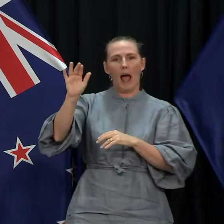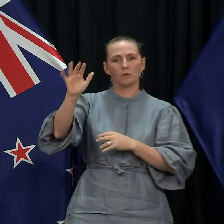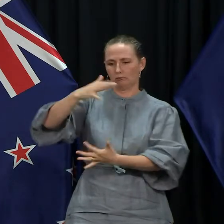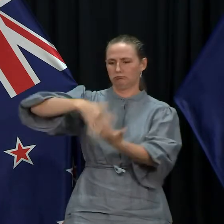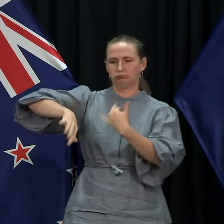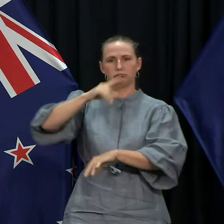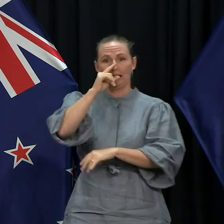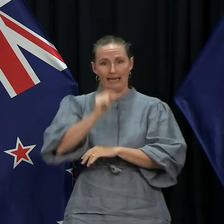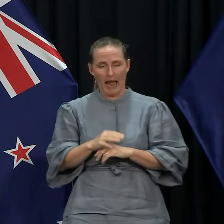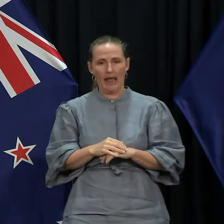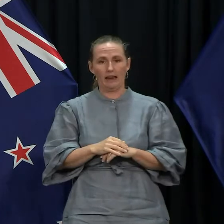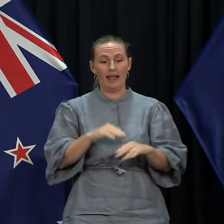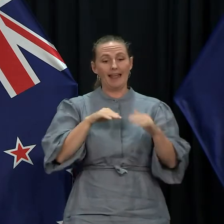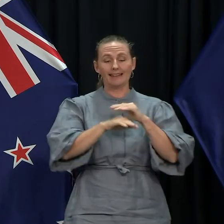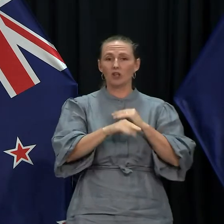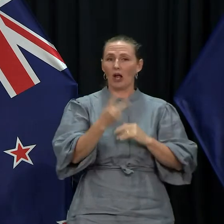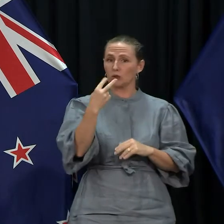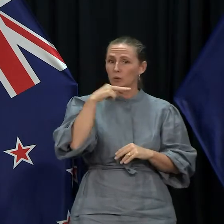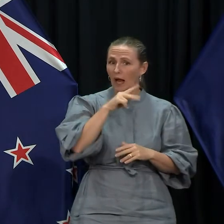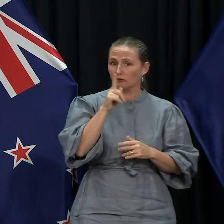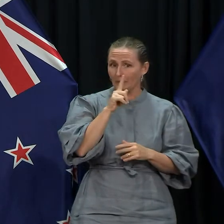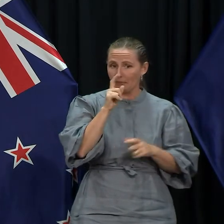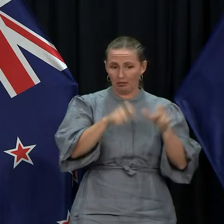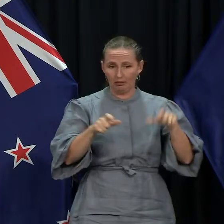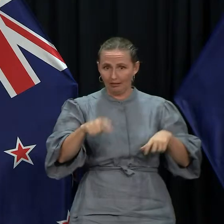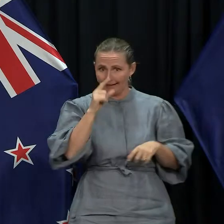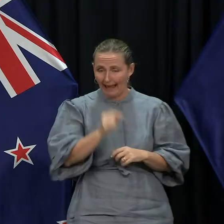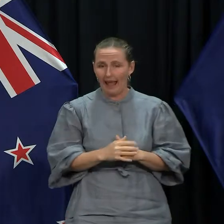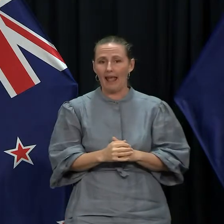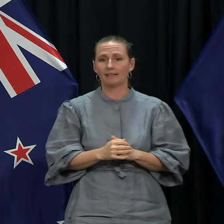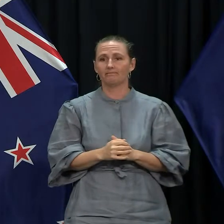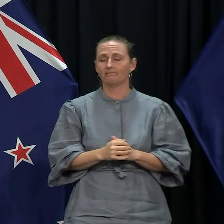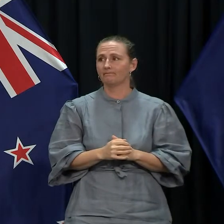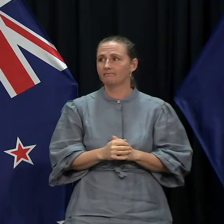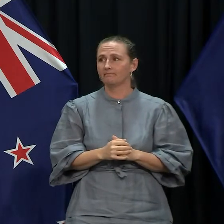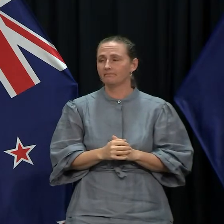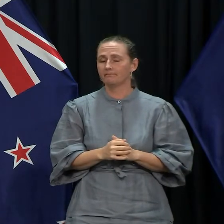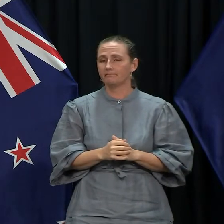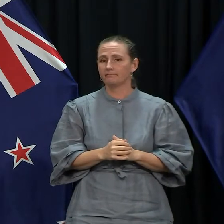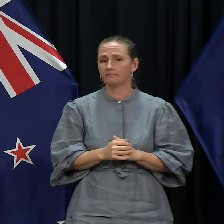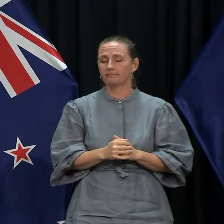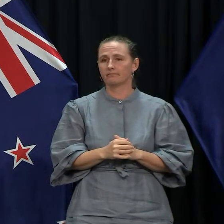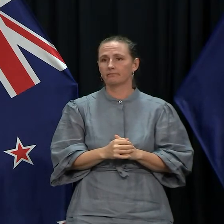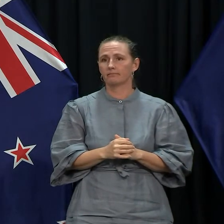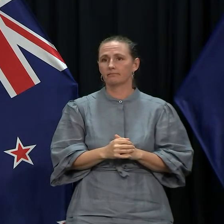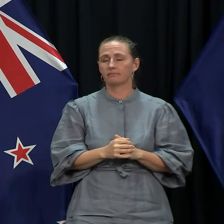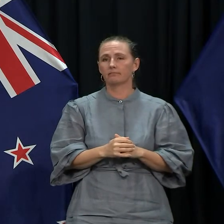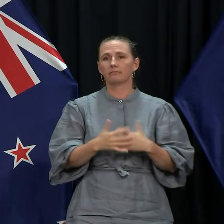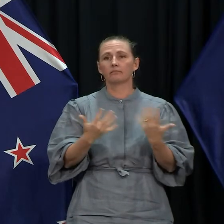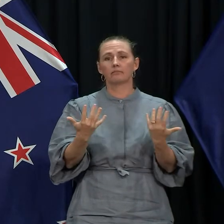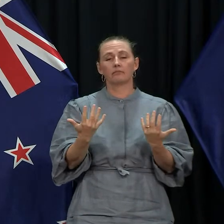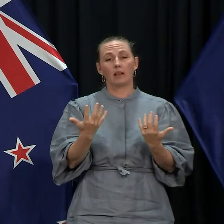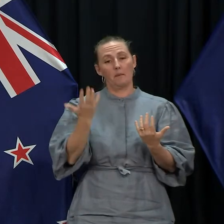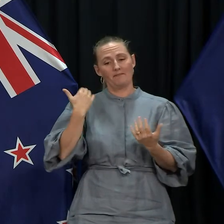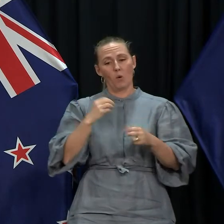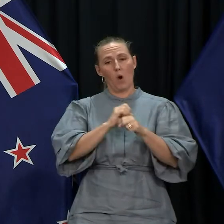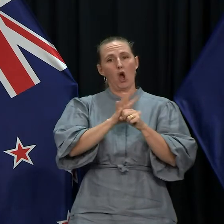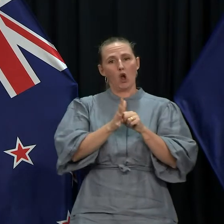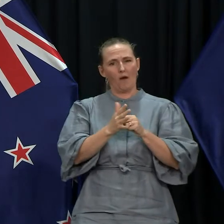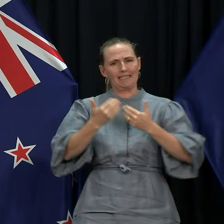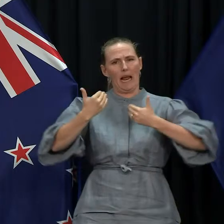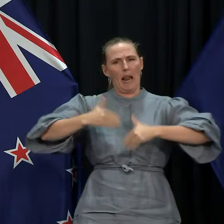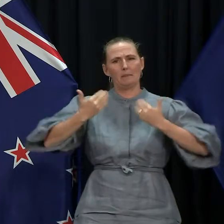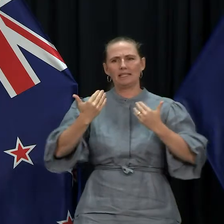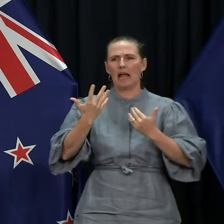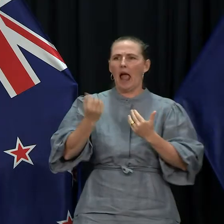an impact on people's movements, whether or not they were coming in for work, whether or not they were visiting